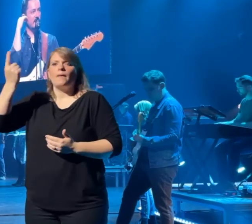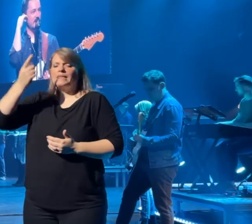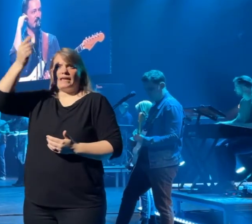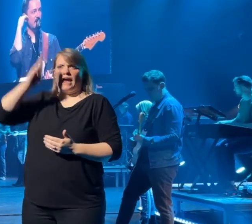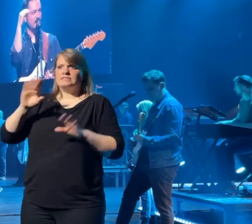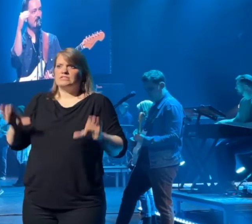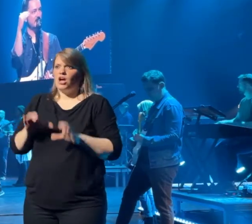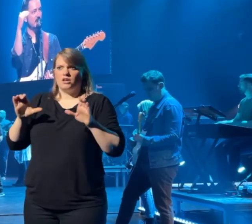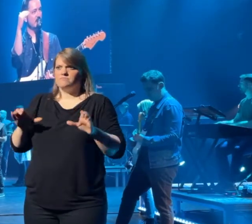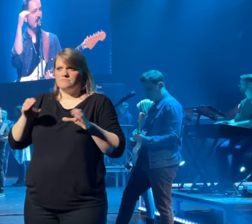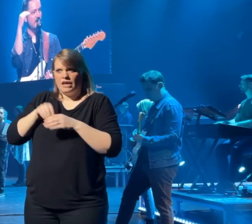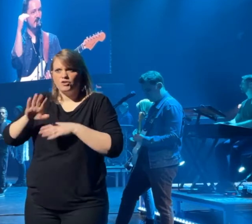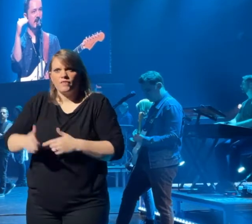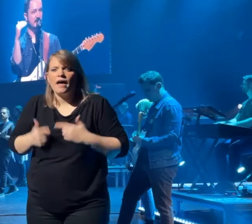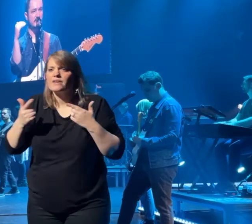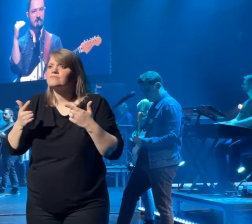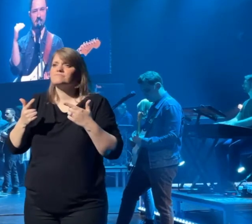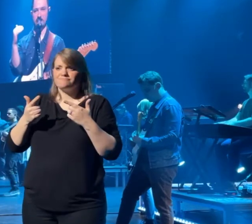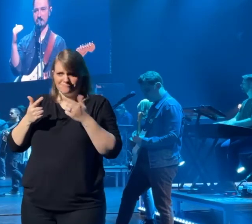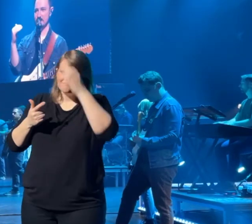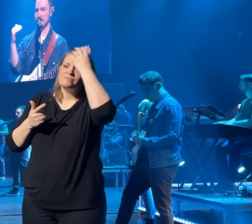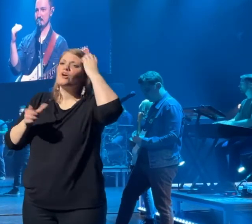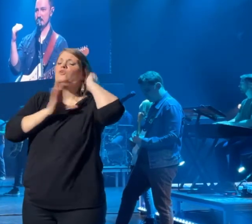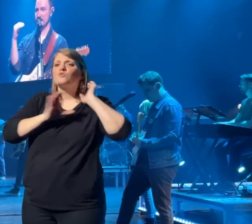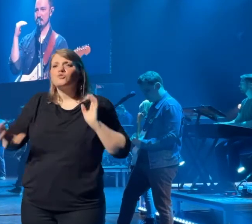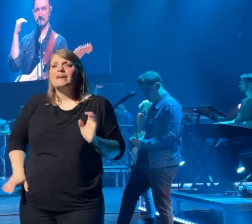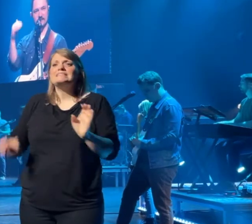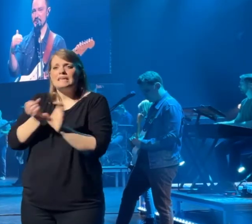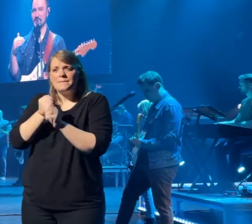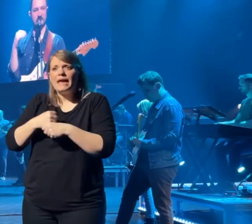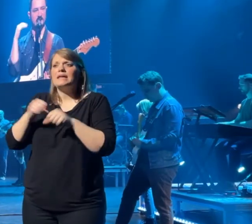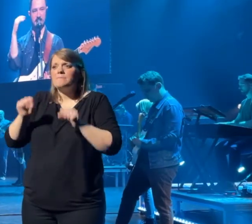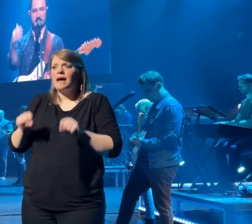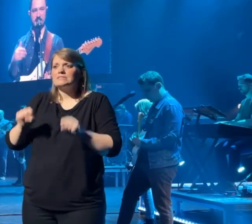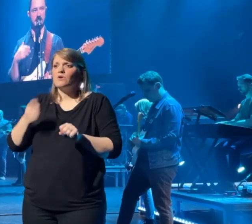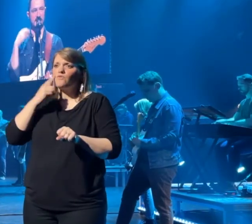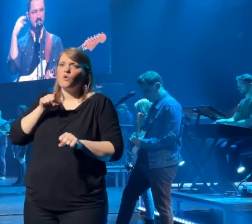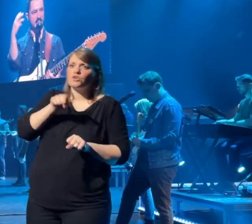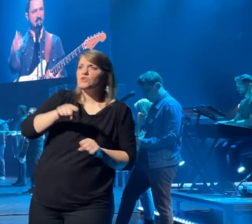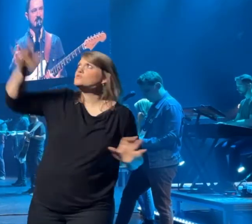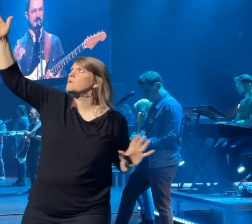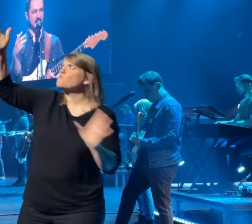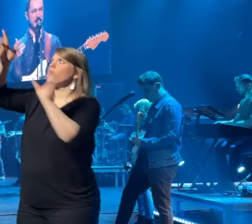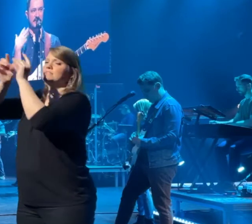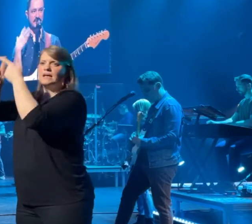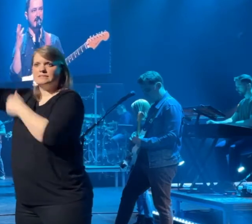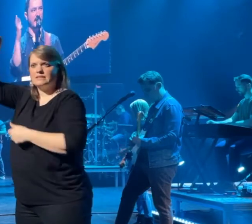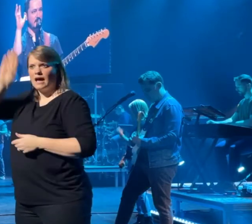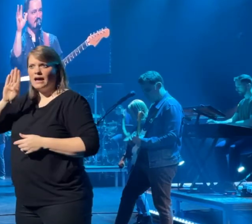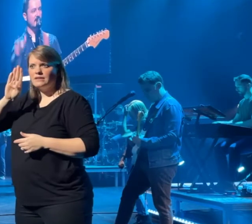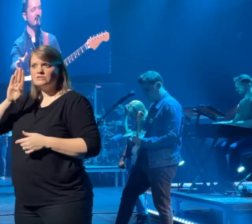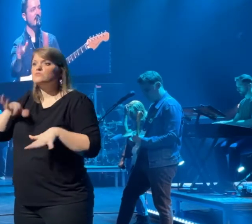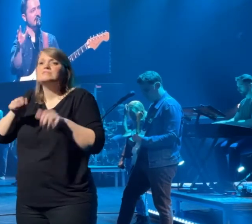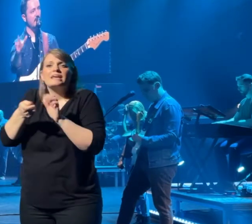reconciliation that Christ has made possible for you. Just something along those lines, whatever's on your heart, just take a sec. I'm going to step back.